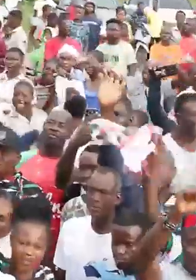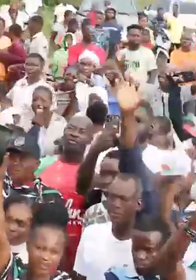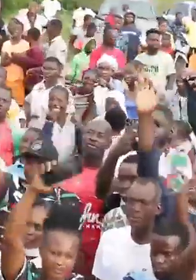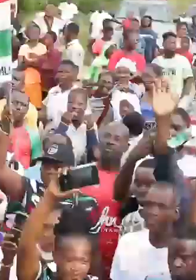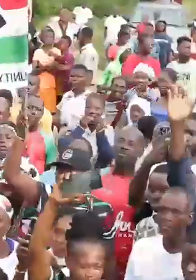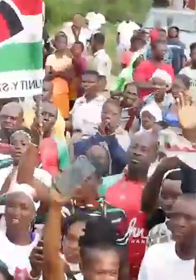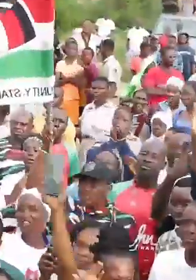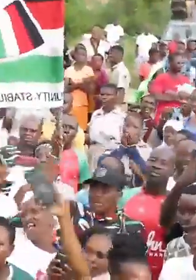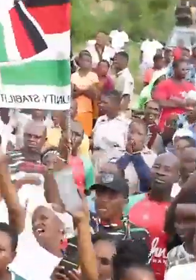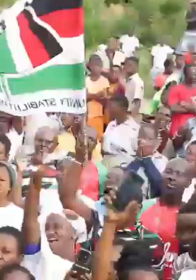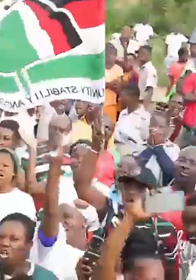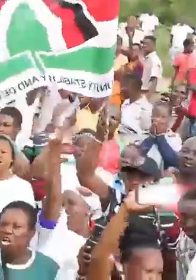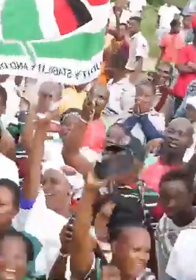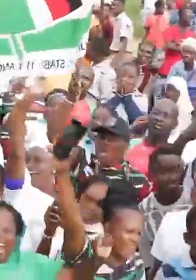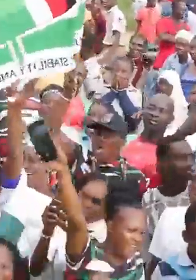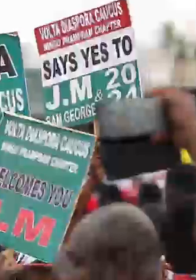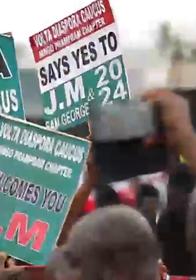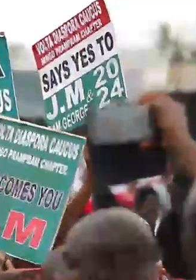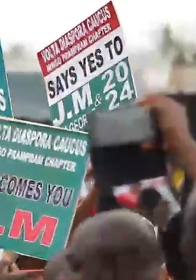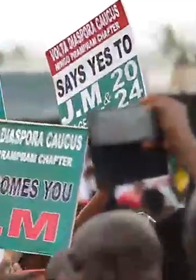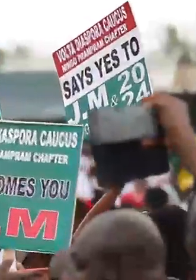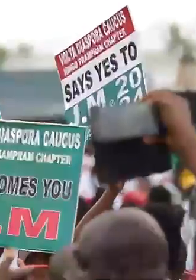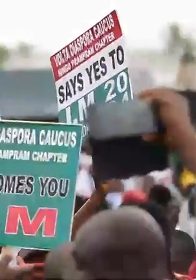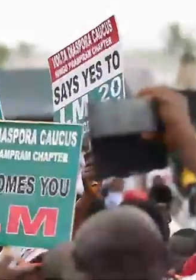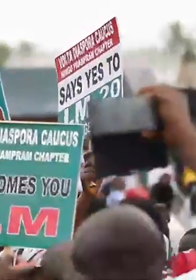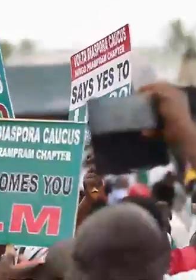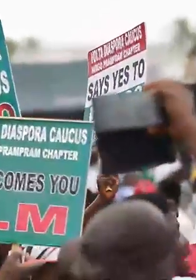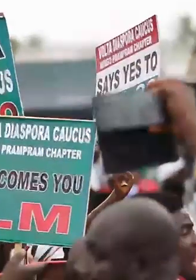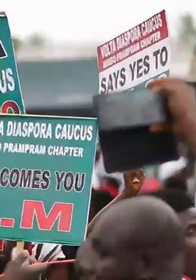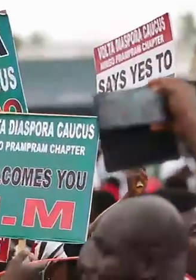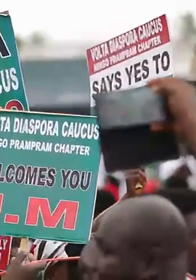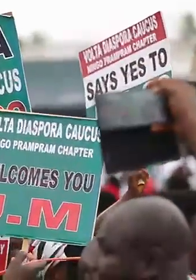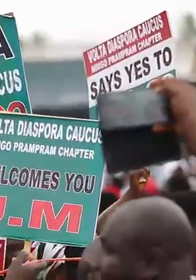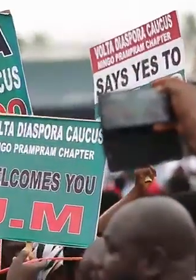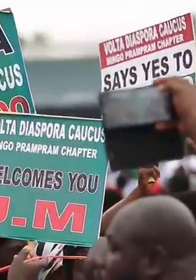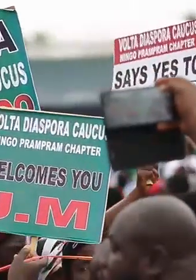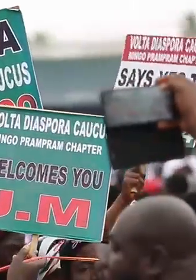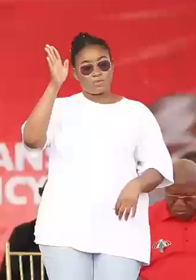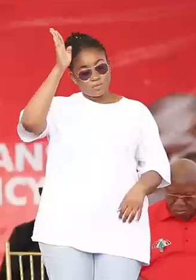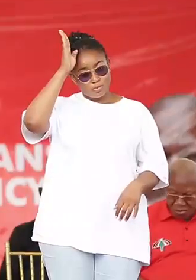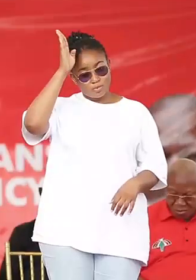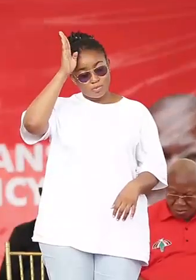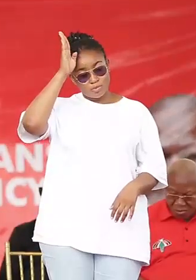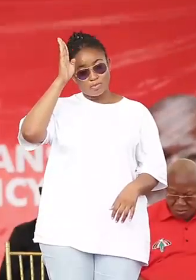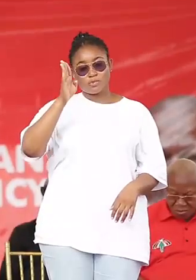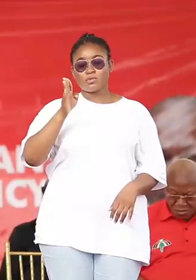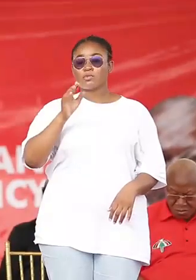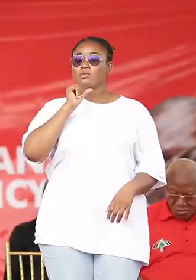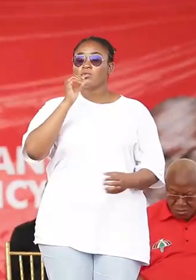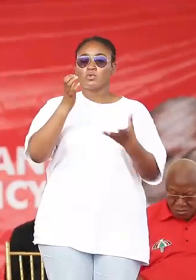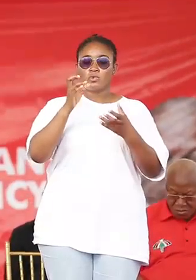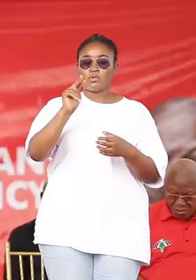and so it's true the campaign advisors of Balmia do not